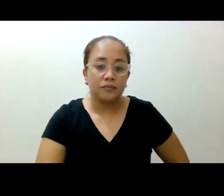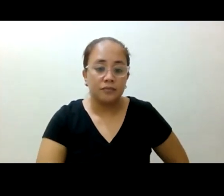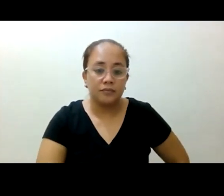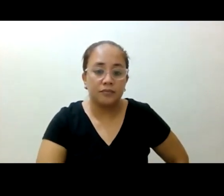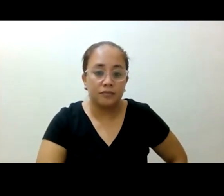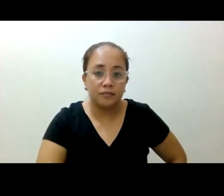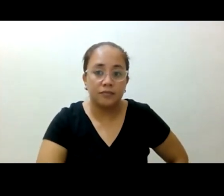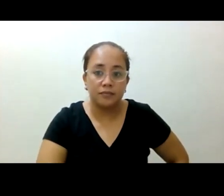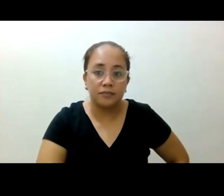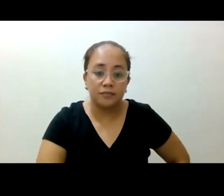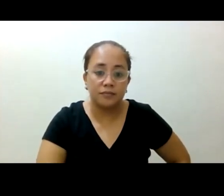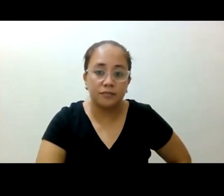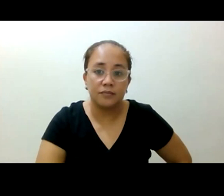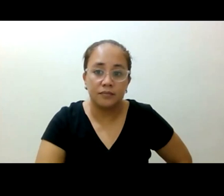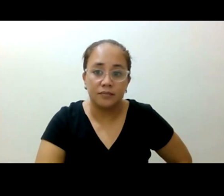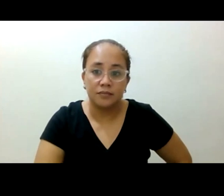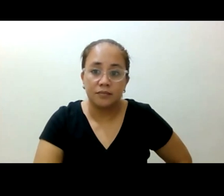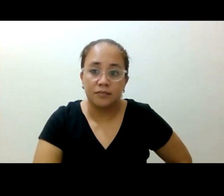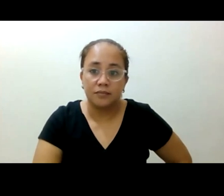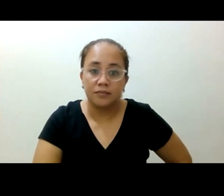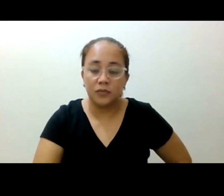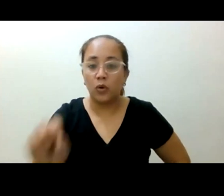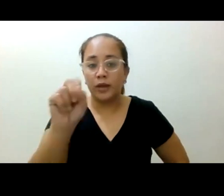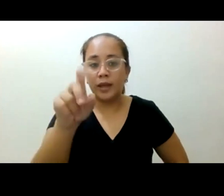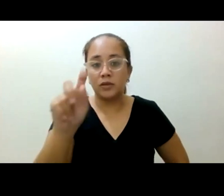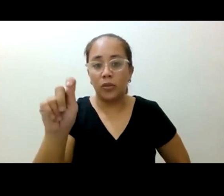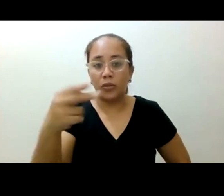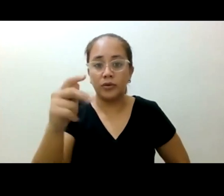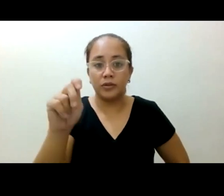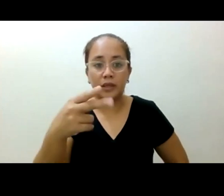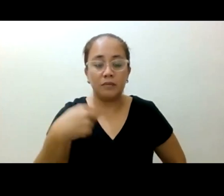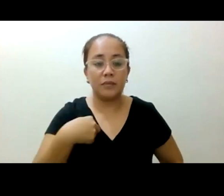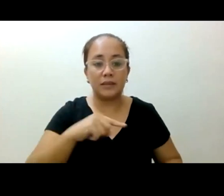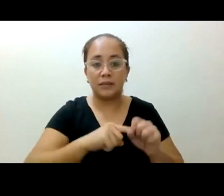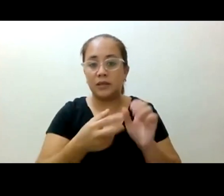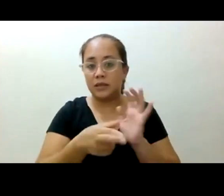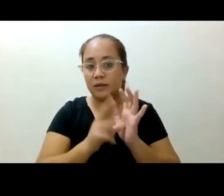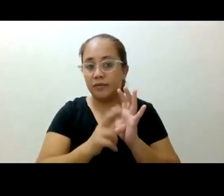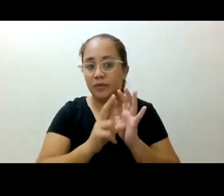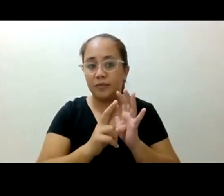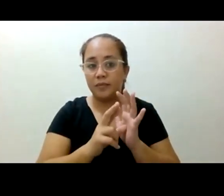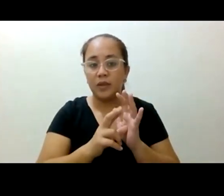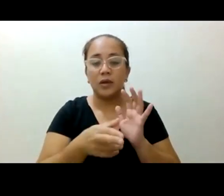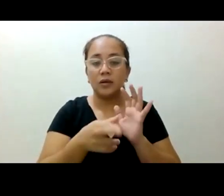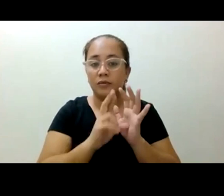Thursday, it looks like Thursday. Okay, so on Thursday, I'll start the review. I'll let you start the